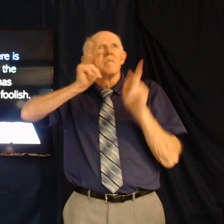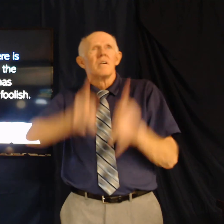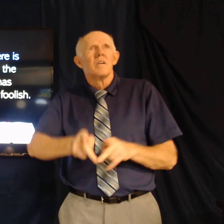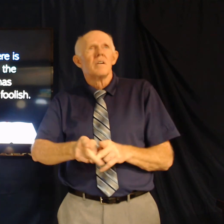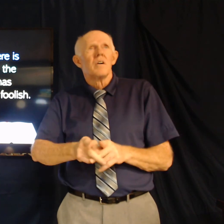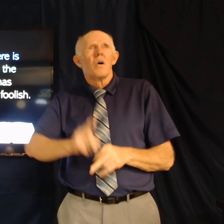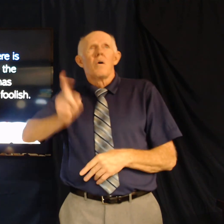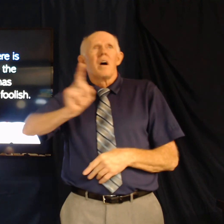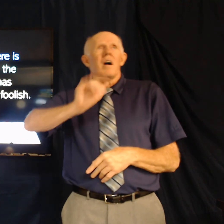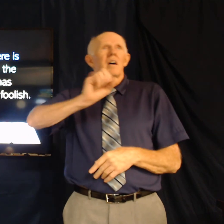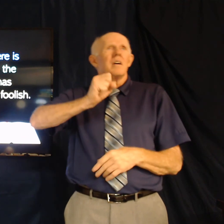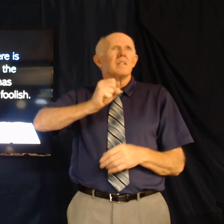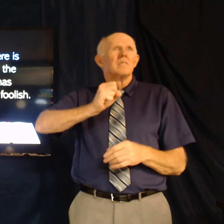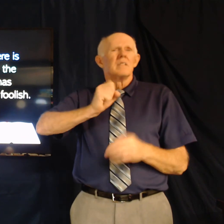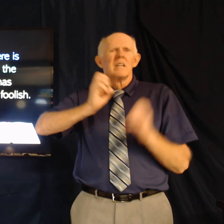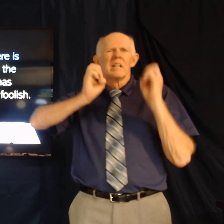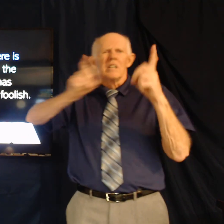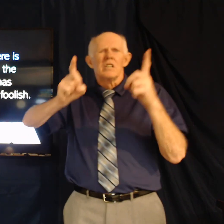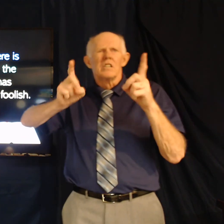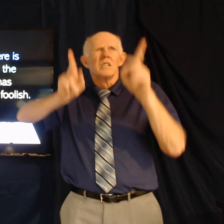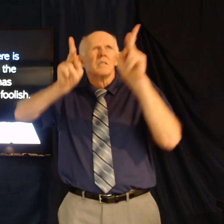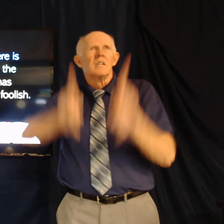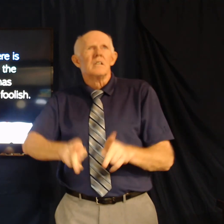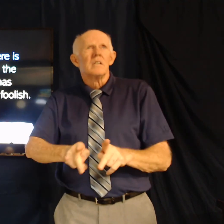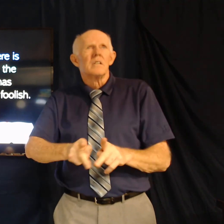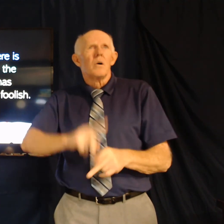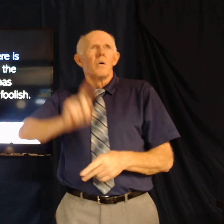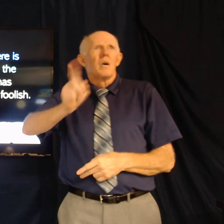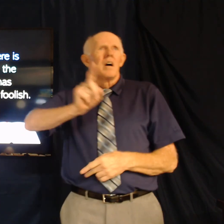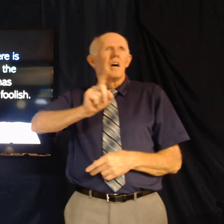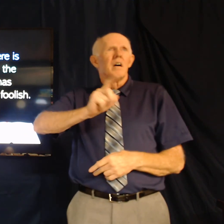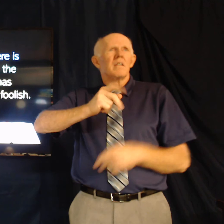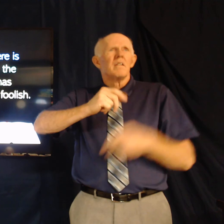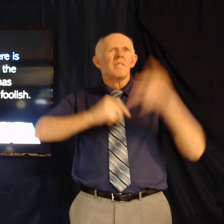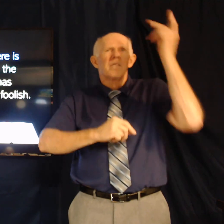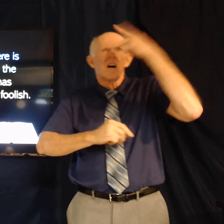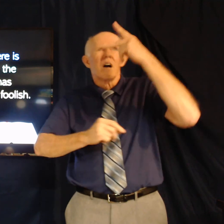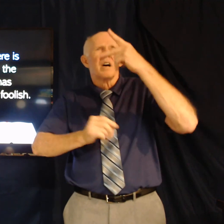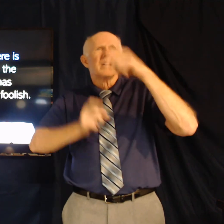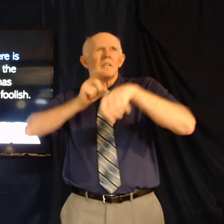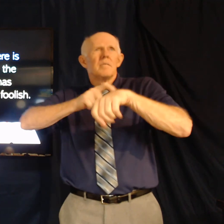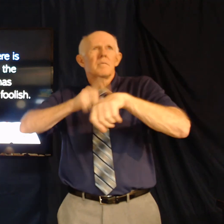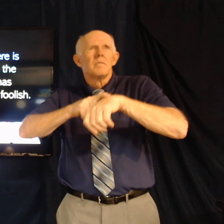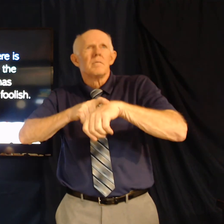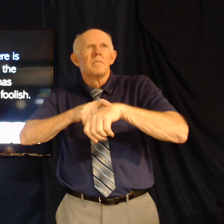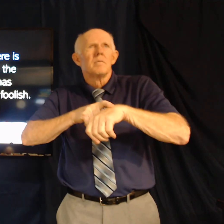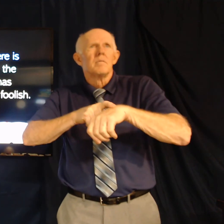Where is the wise person? Where is the educated person? Where is the philosopher of this